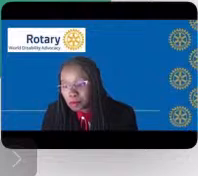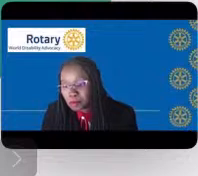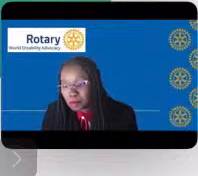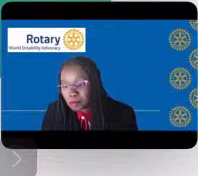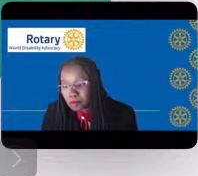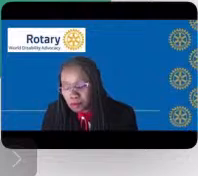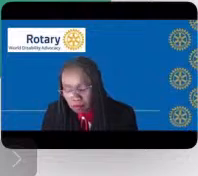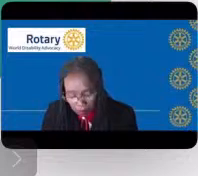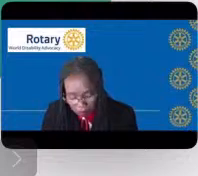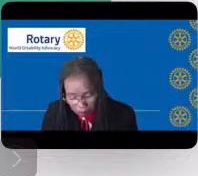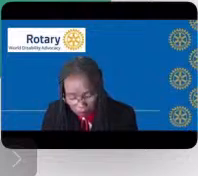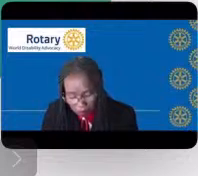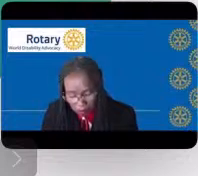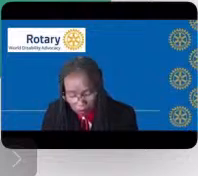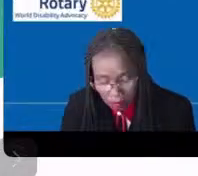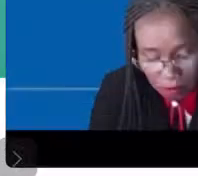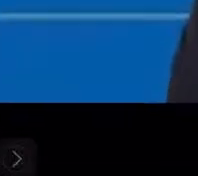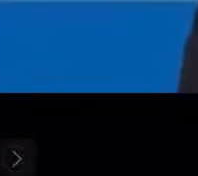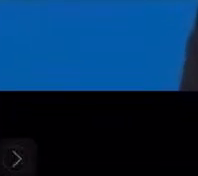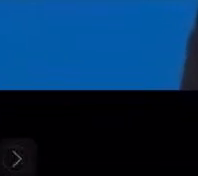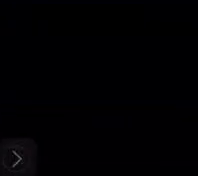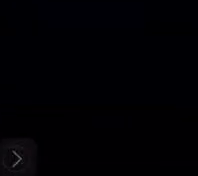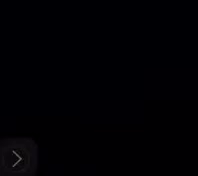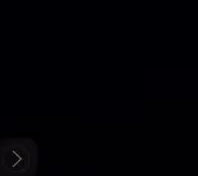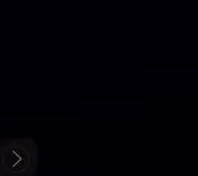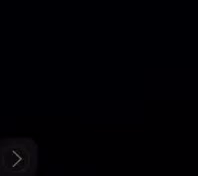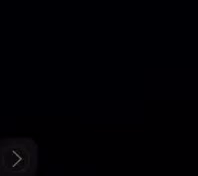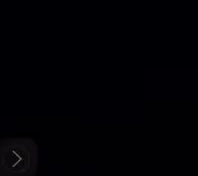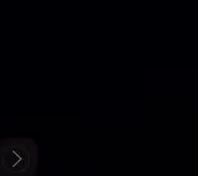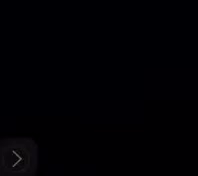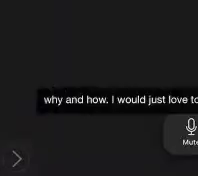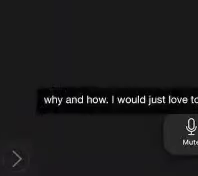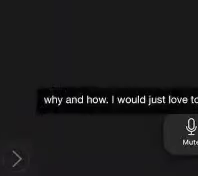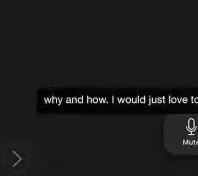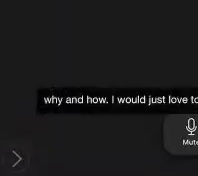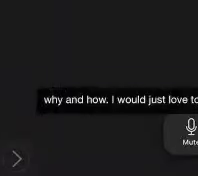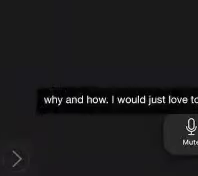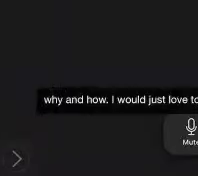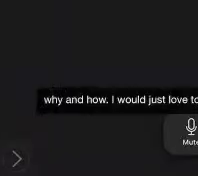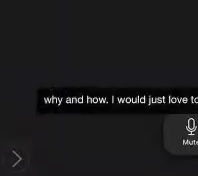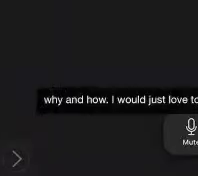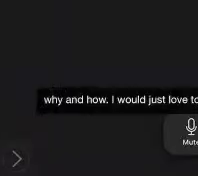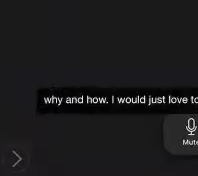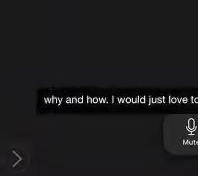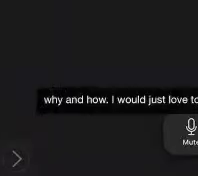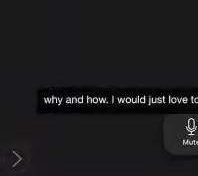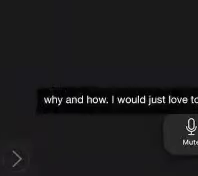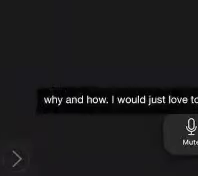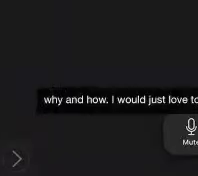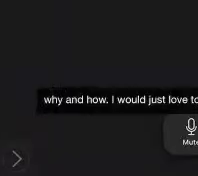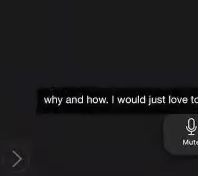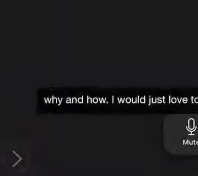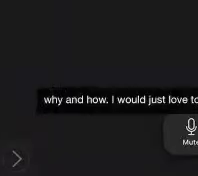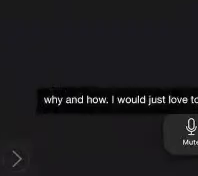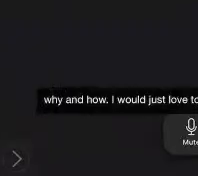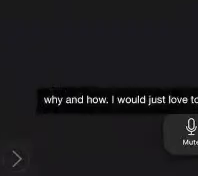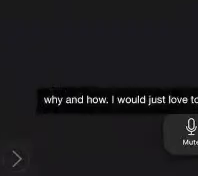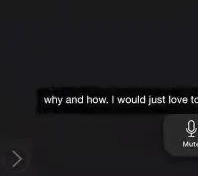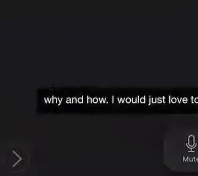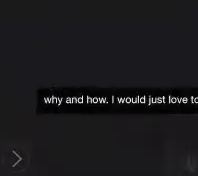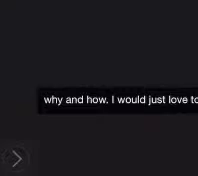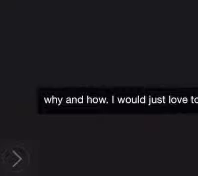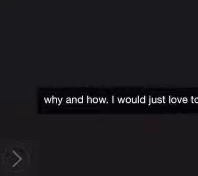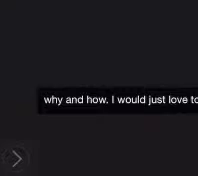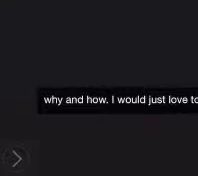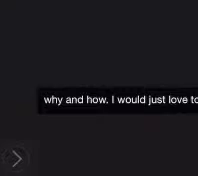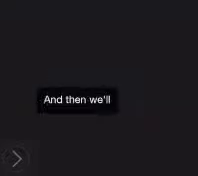how. I would just love to hear some of your perspectives on, the who, starting with that. And then we'll kind of